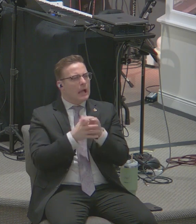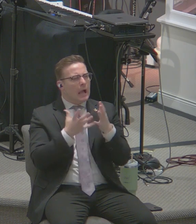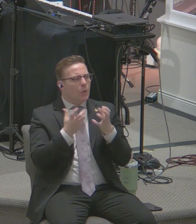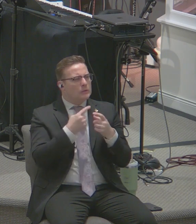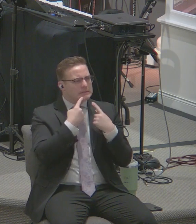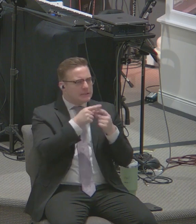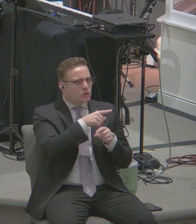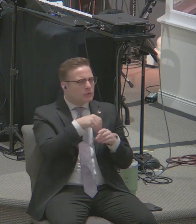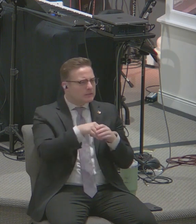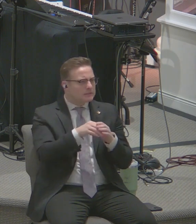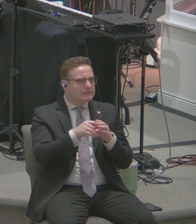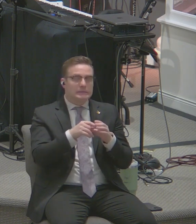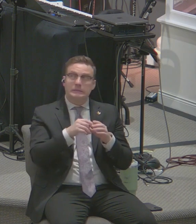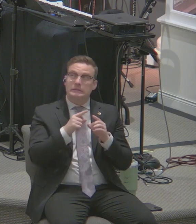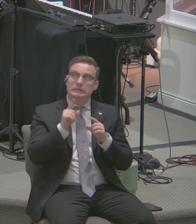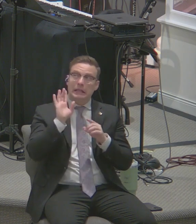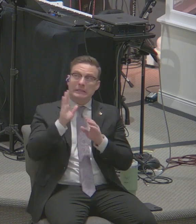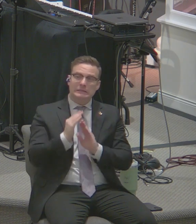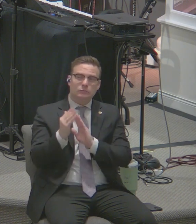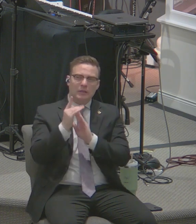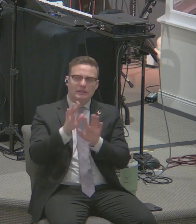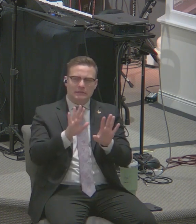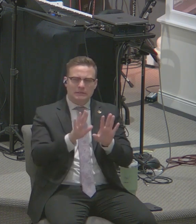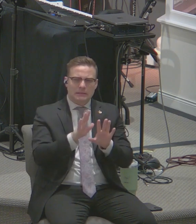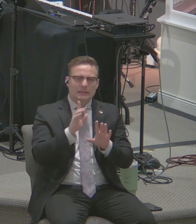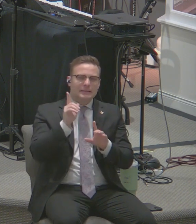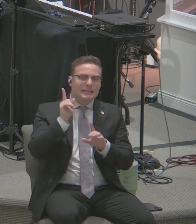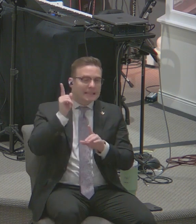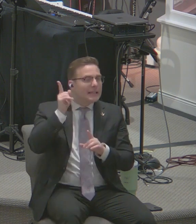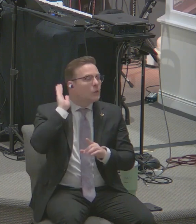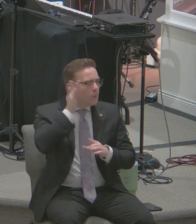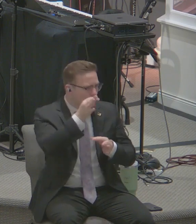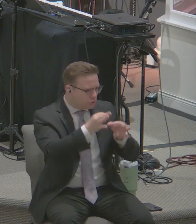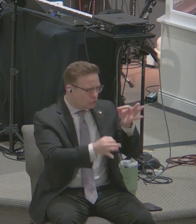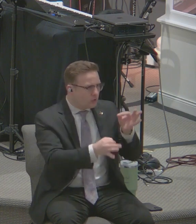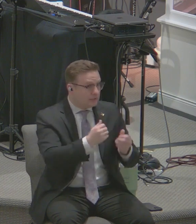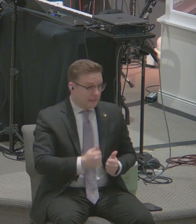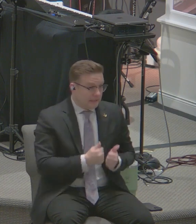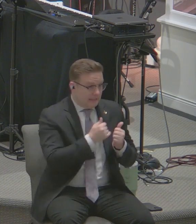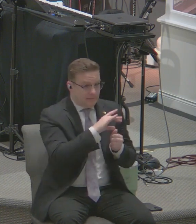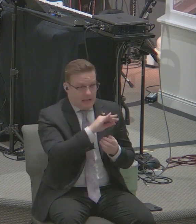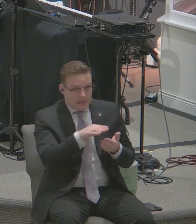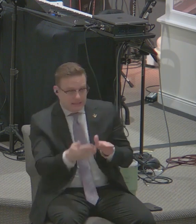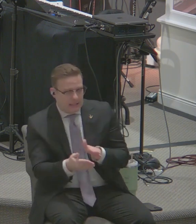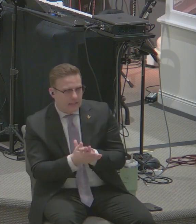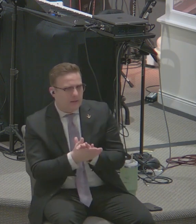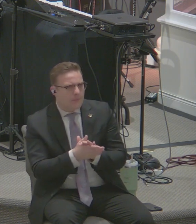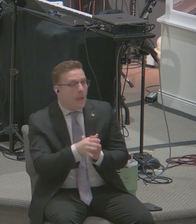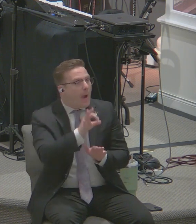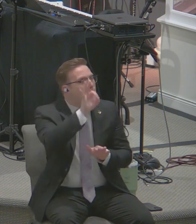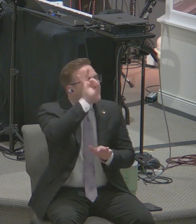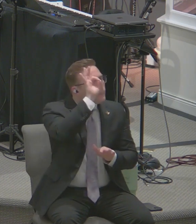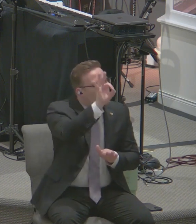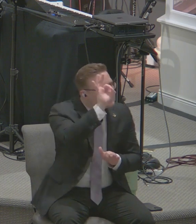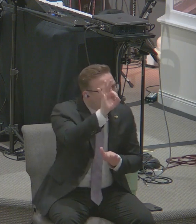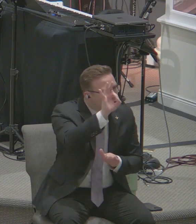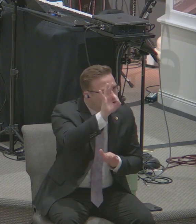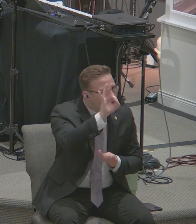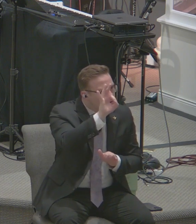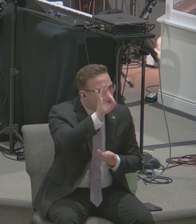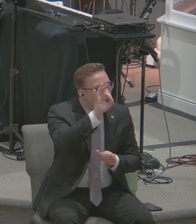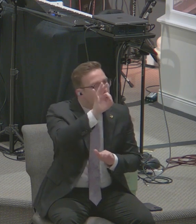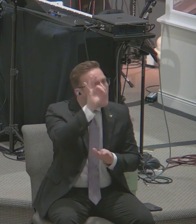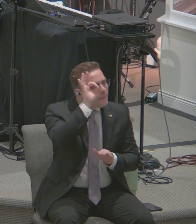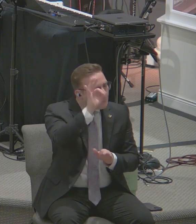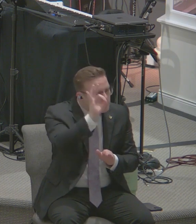God and of Christ Jesus, who's to judge the living and the dead, and by his appearing and his kingdom, preach the word. Be ready